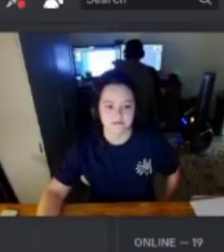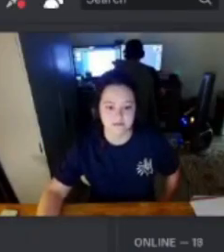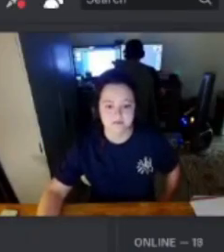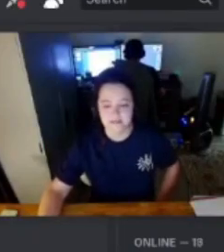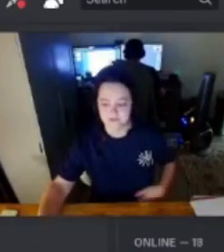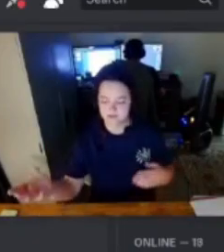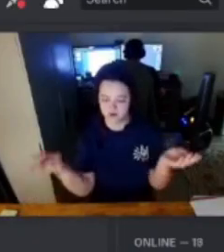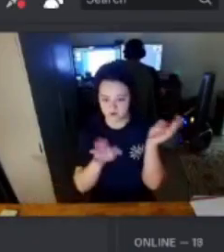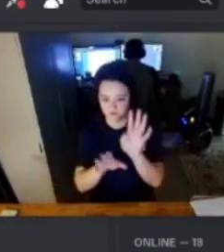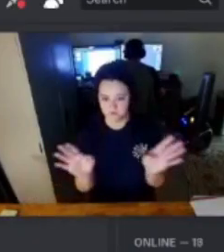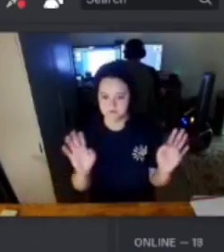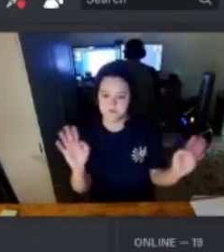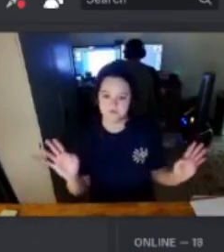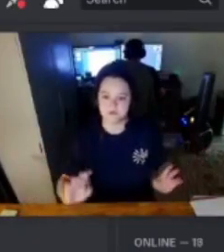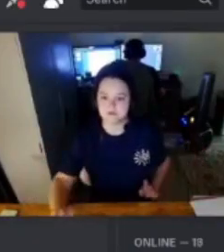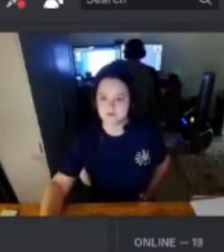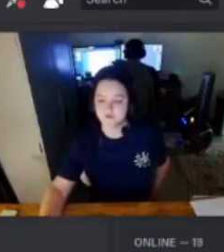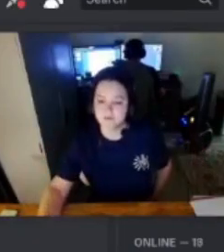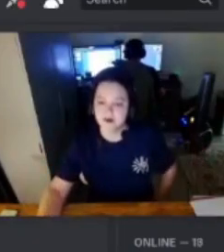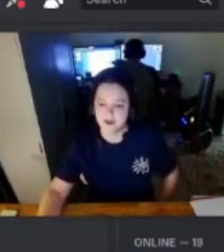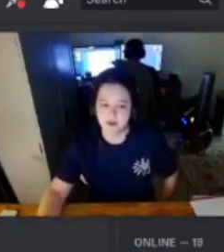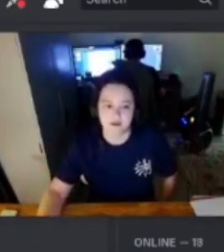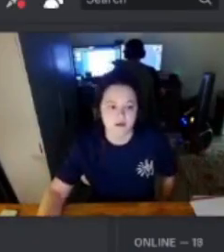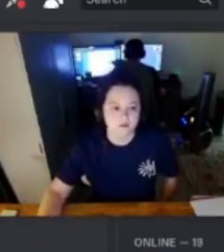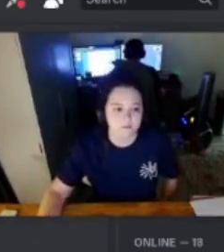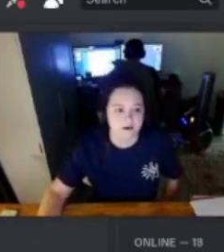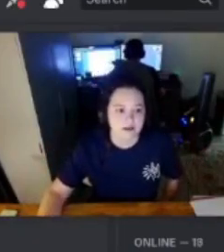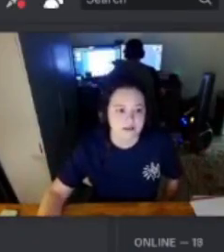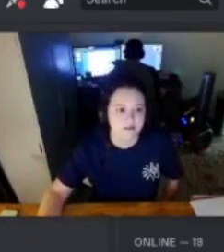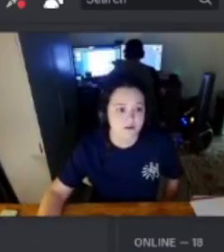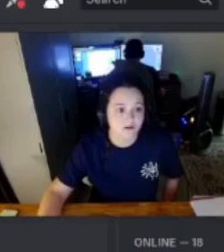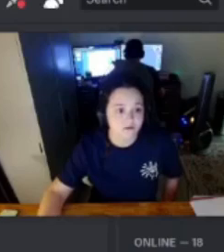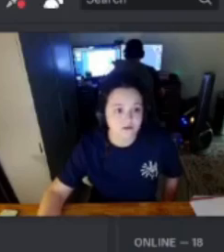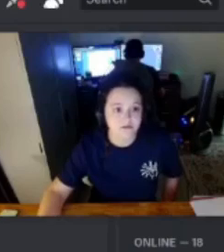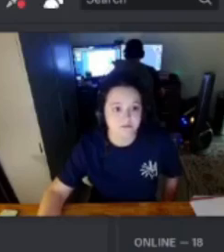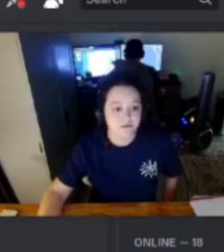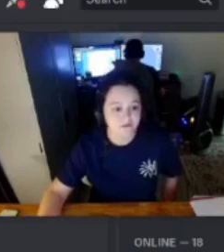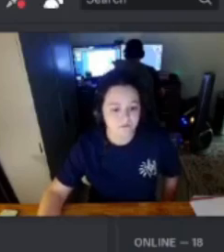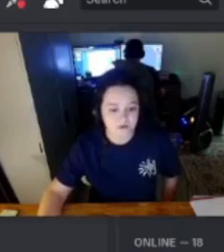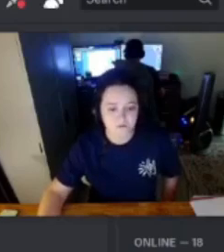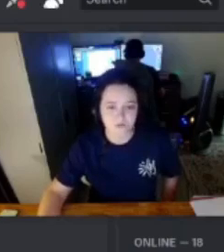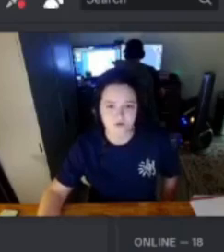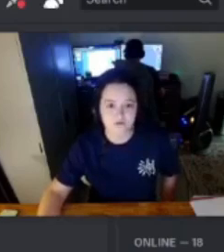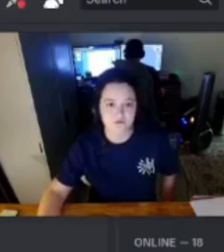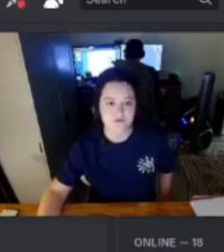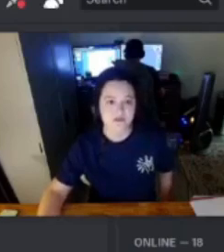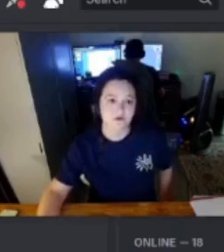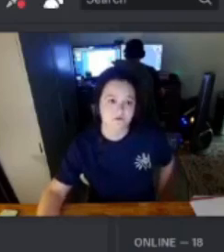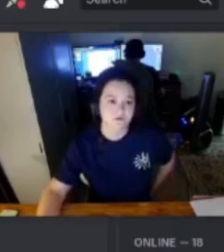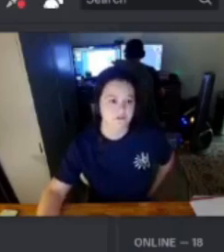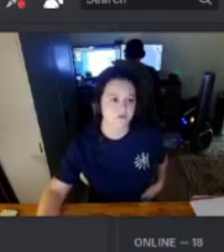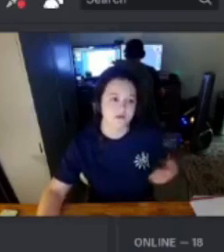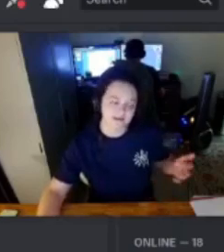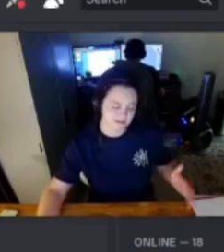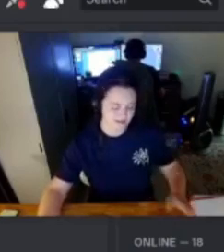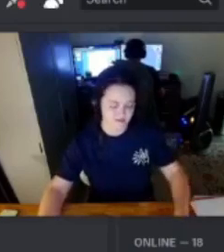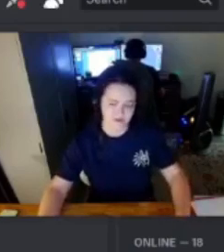It's meant to be a trifold, so forgive the formatting, but it has a lot of stuff that's really, really important. We can go over it some more, like I said, next